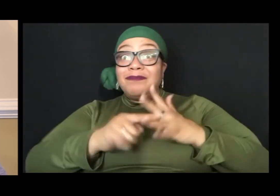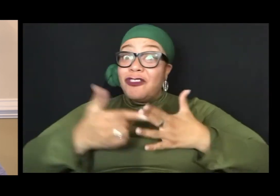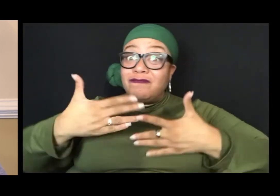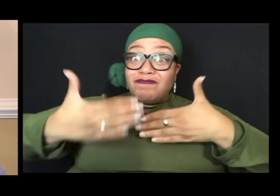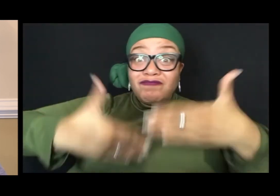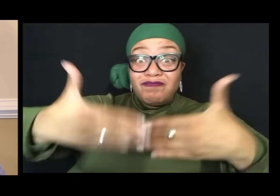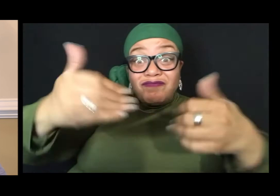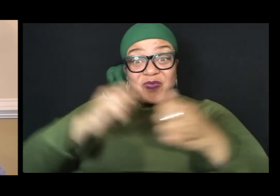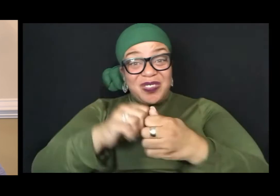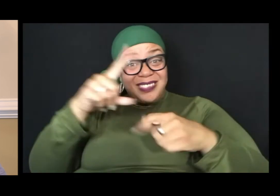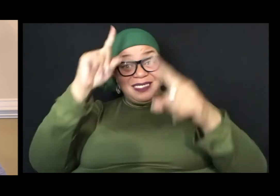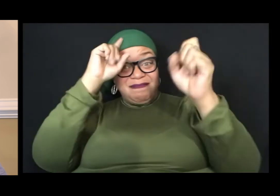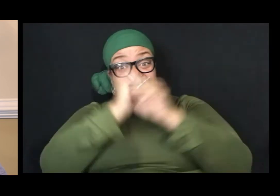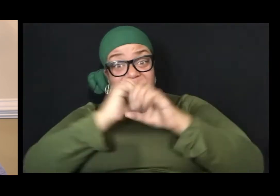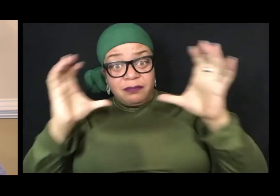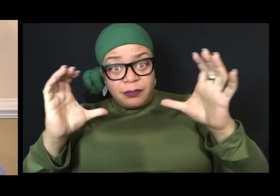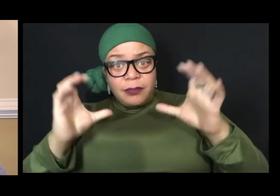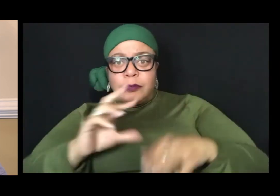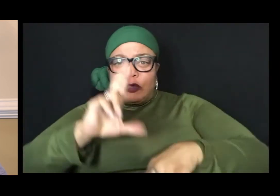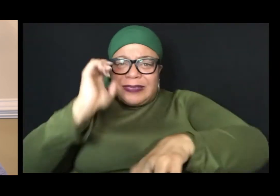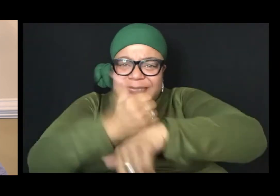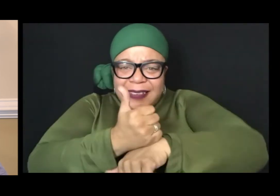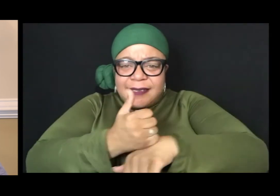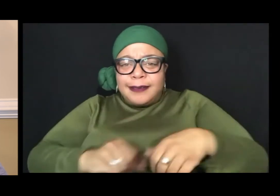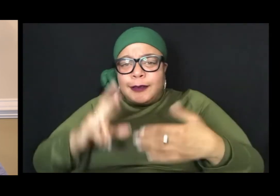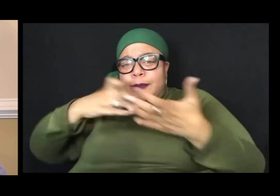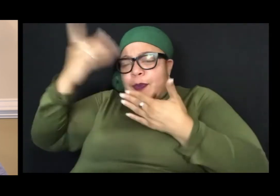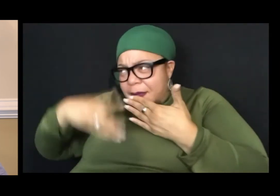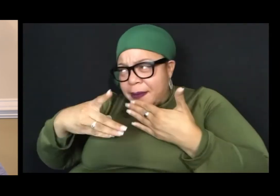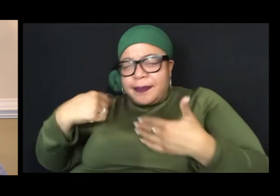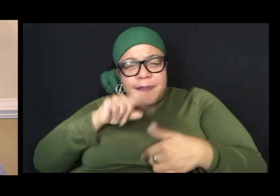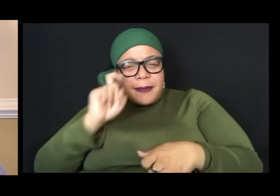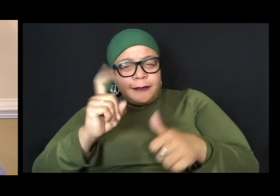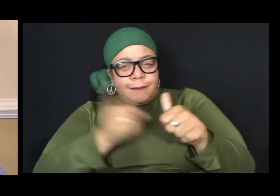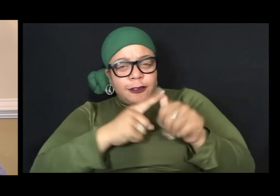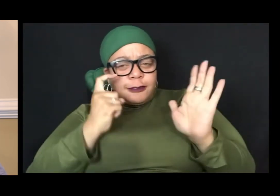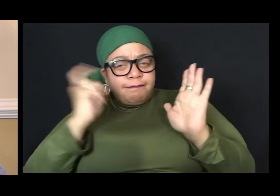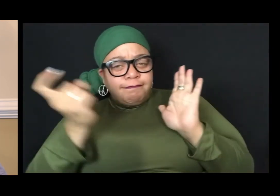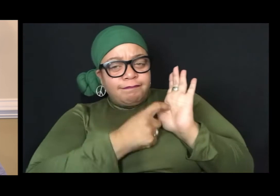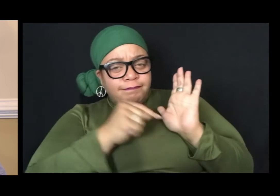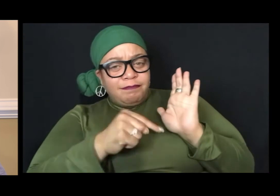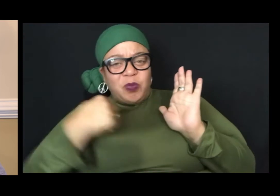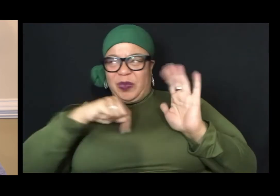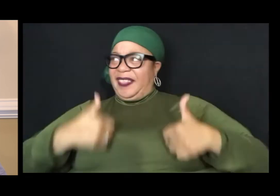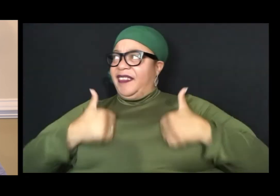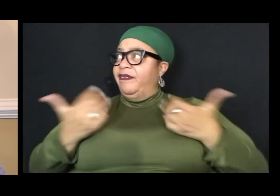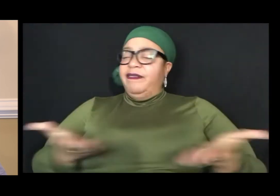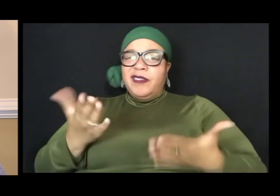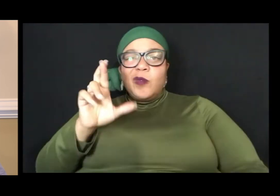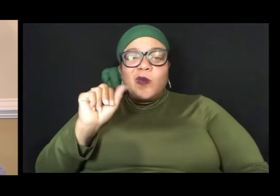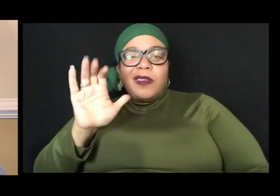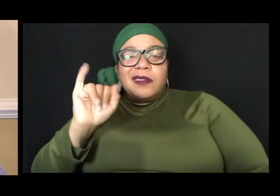idea of resetting and reconnecting, we must first recognize that we live in a racist